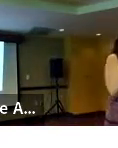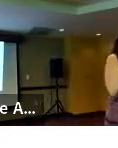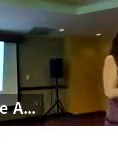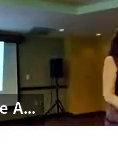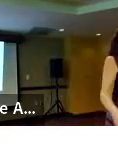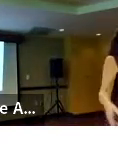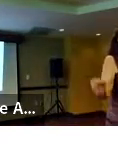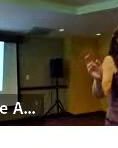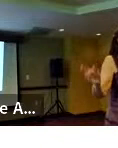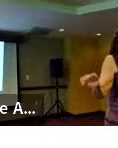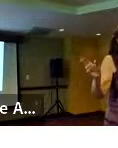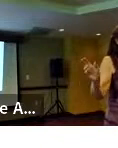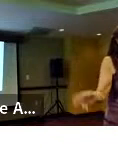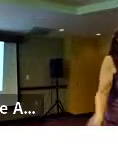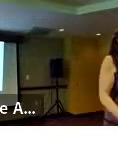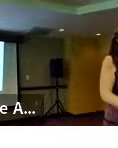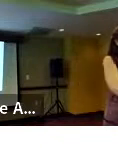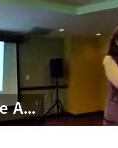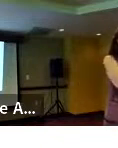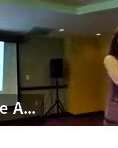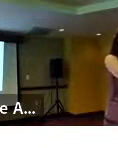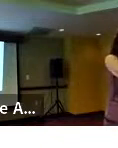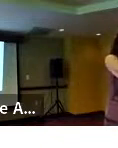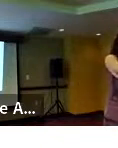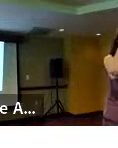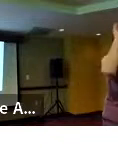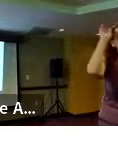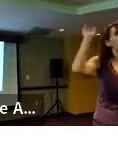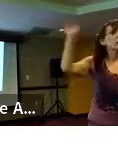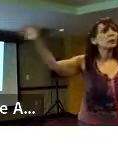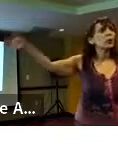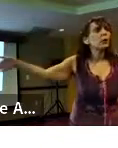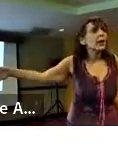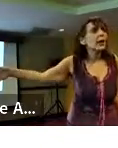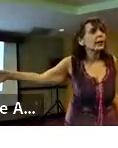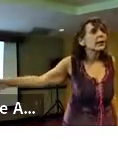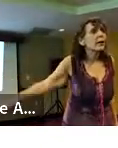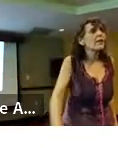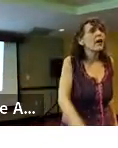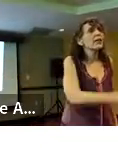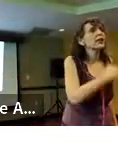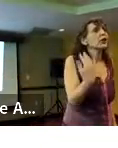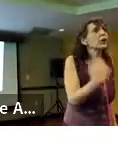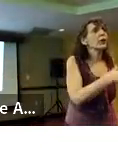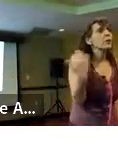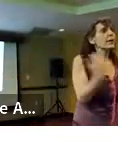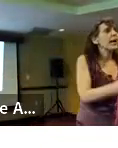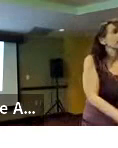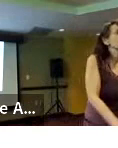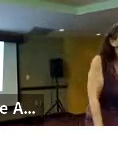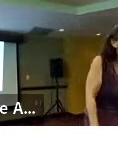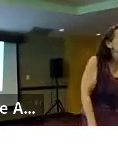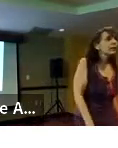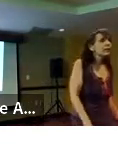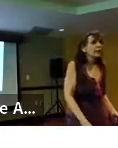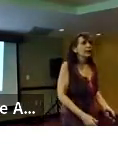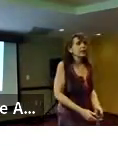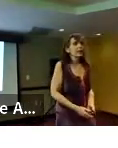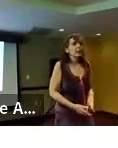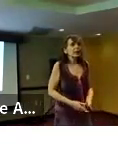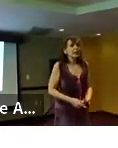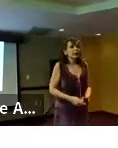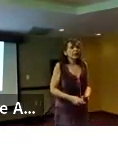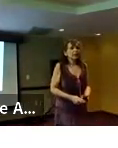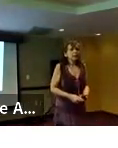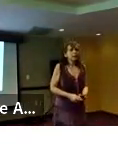normalization in mathematics, normalization in engineering. Yes, these have applicable things and nothing to do with human nature. Who are